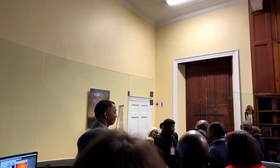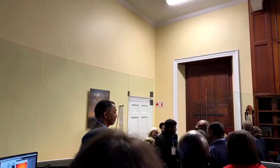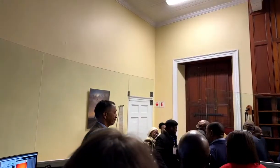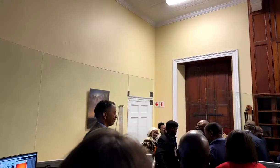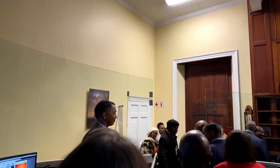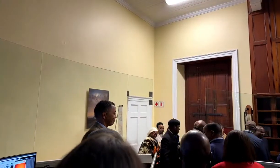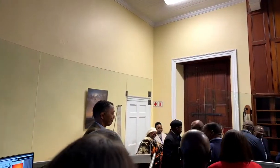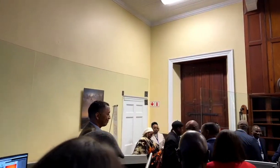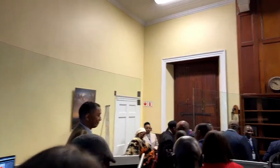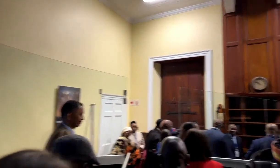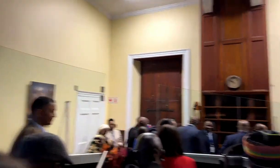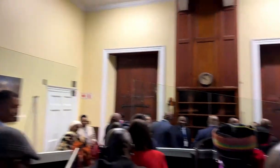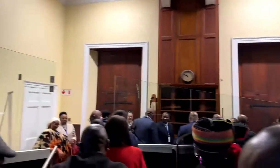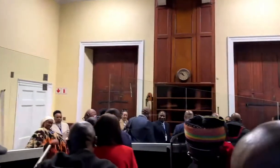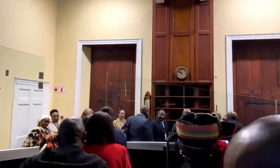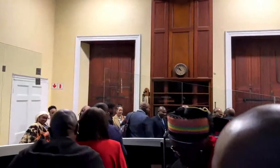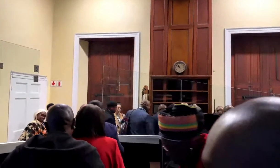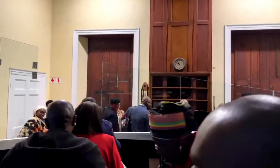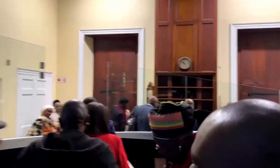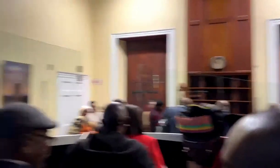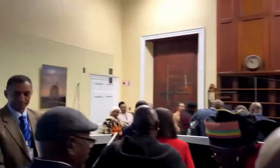much, Minister.